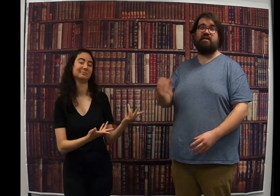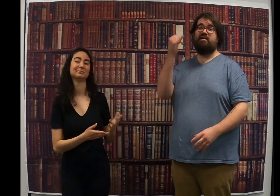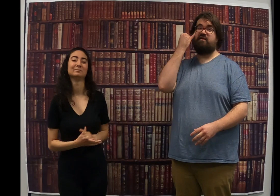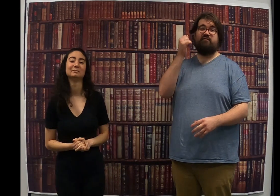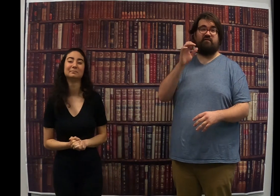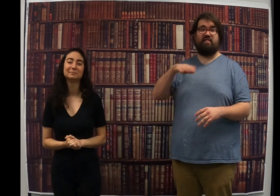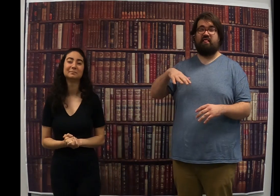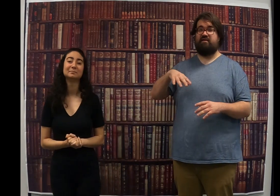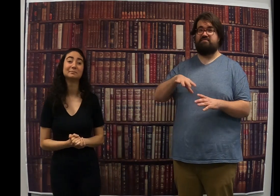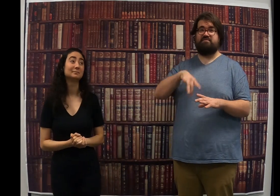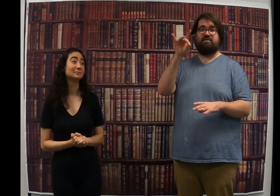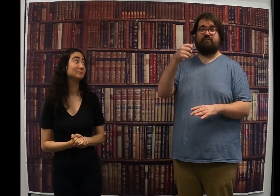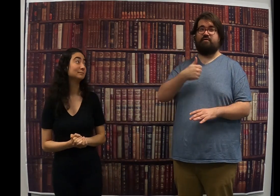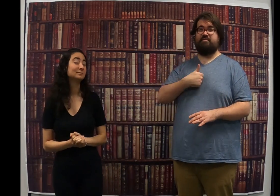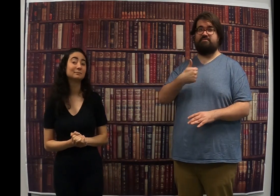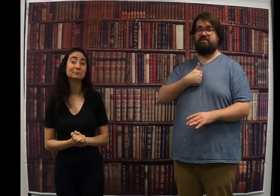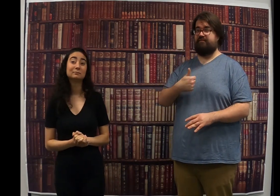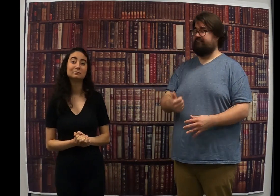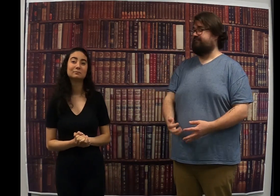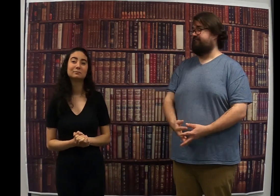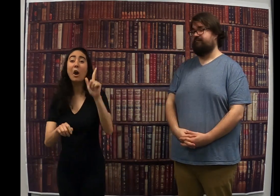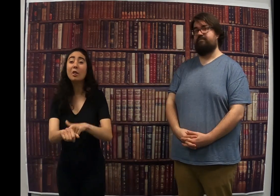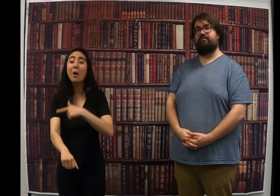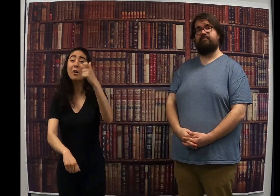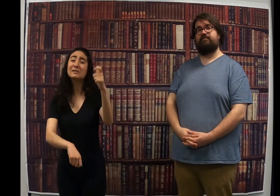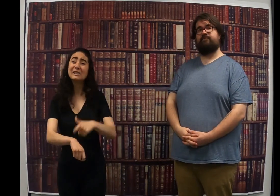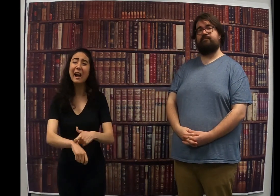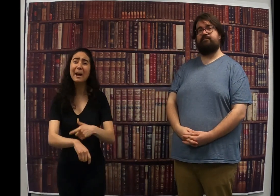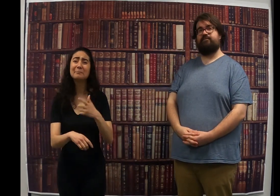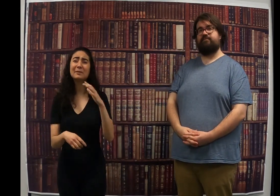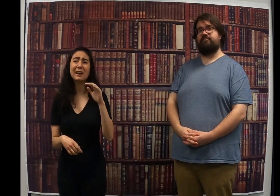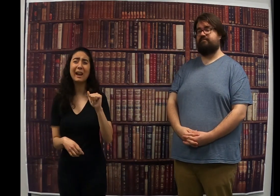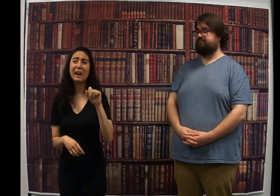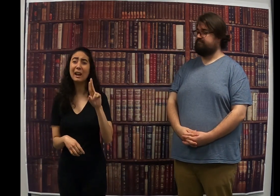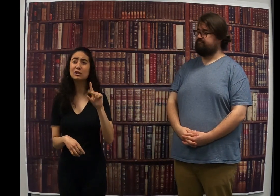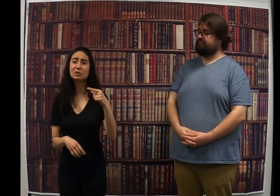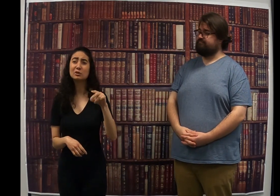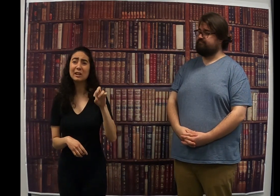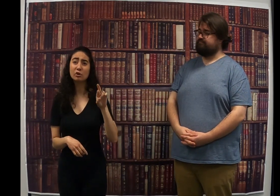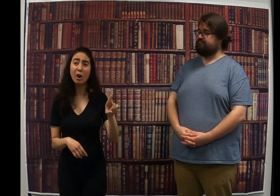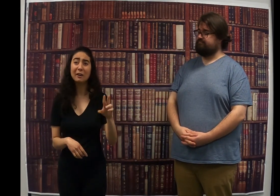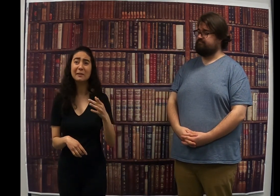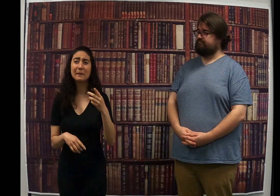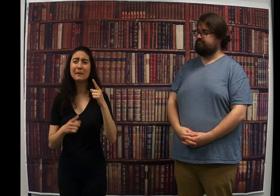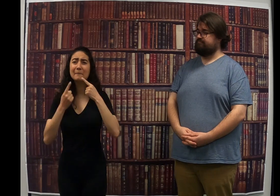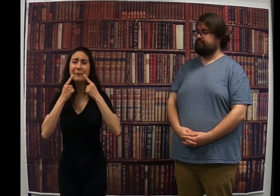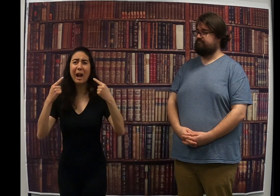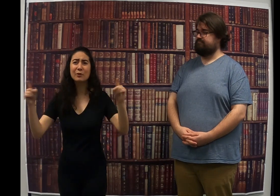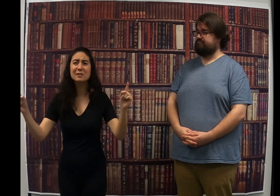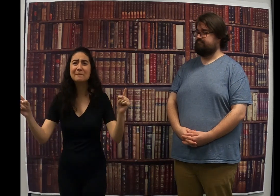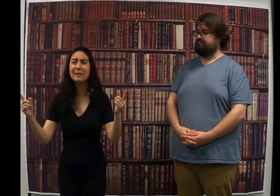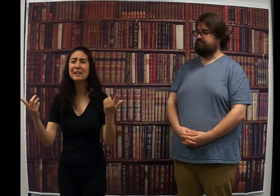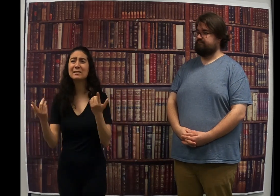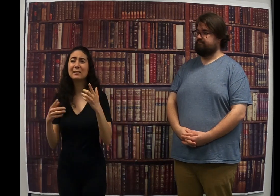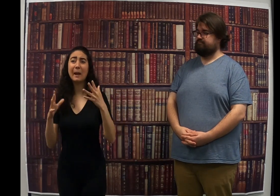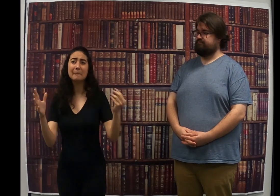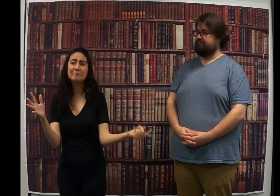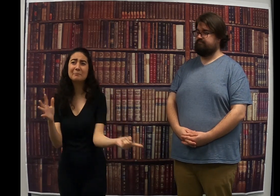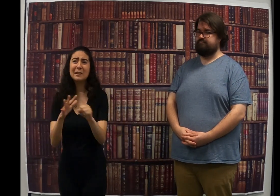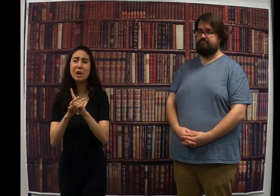If he does not discover himself. For a long time the augur's pronouncement appeared empty words,